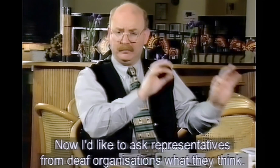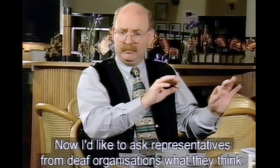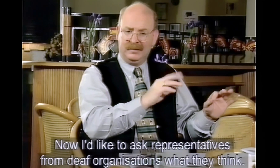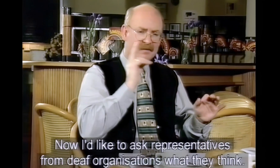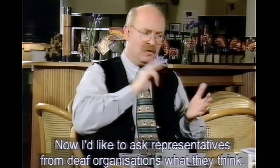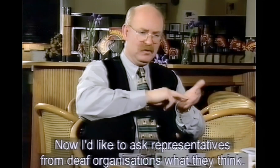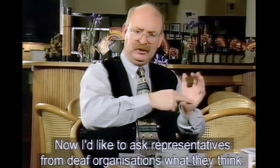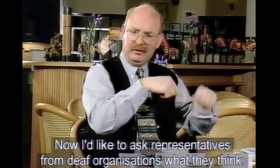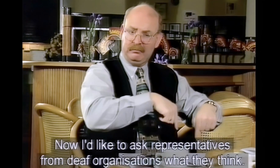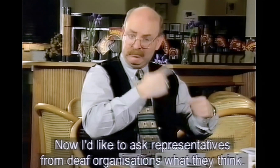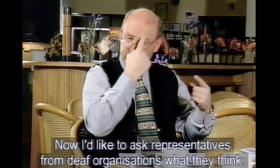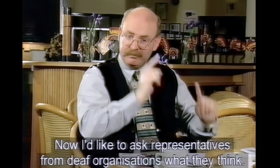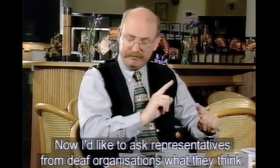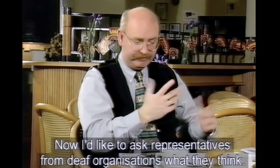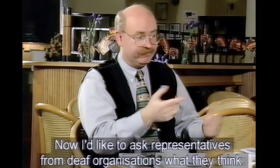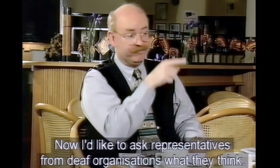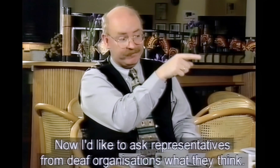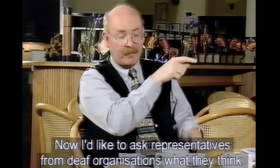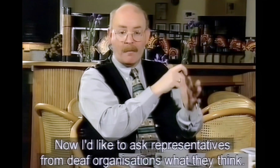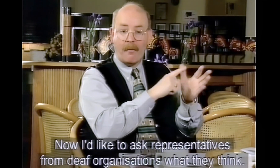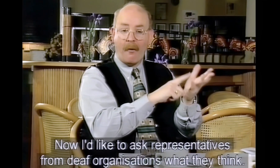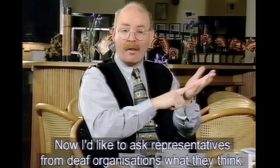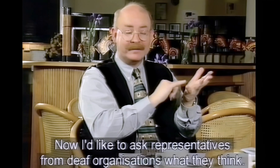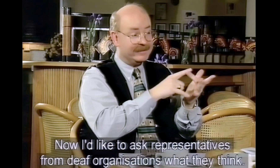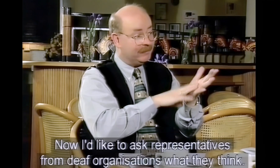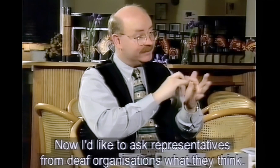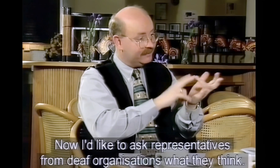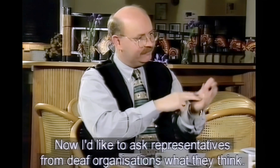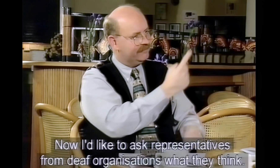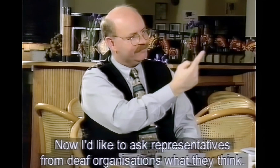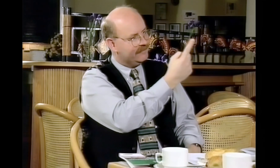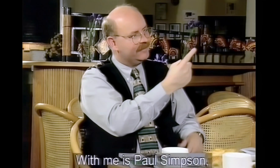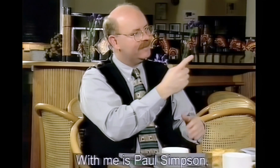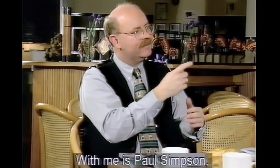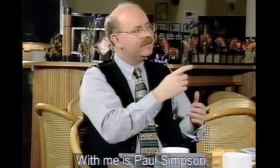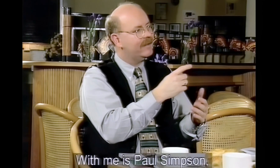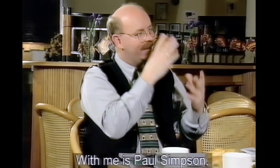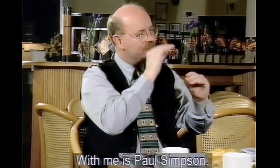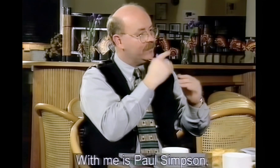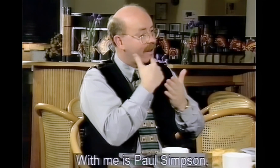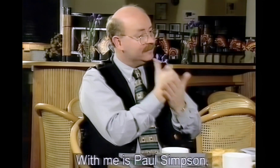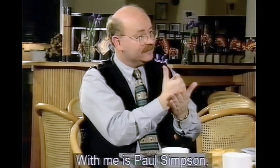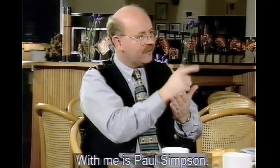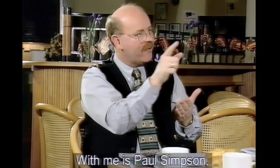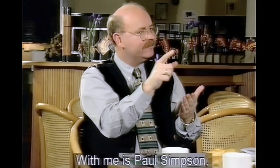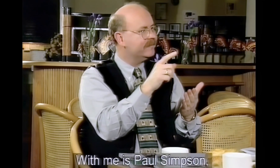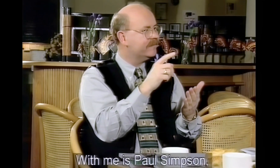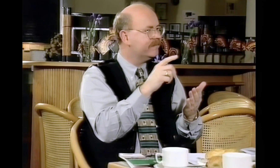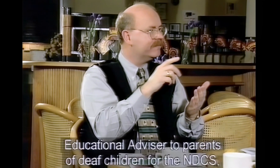Now I'd like to ask representatives from deaf organisations what they think. With me today is Paul Simpson, who's education